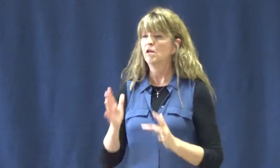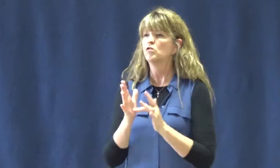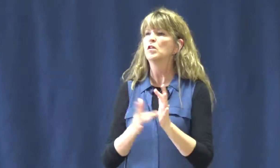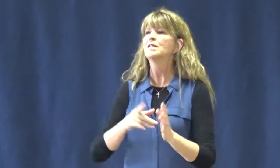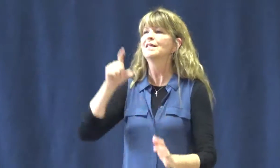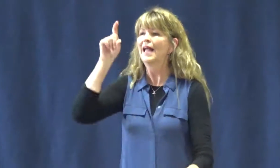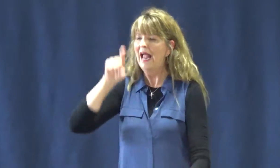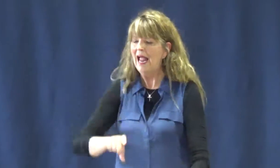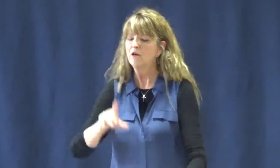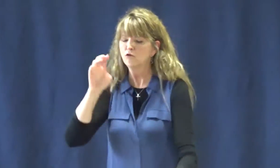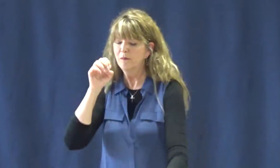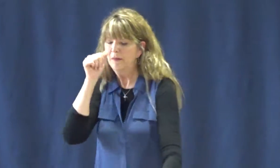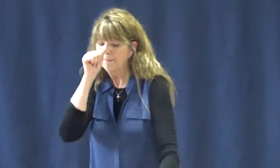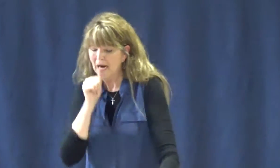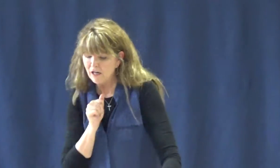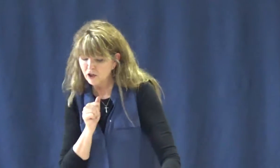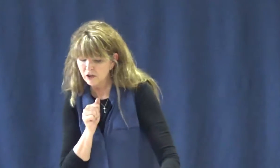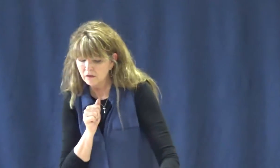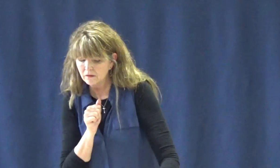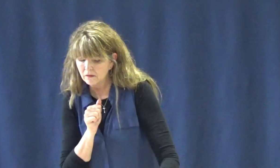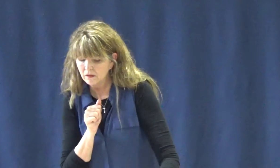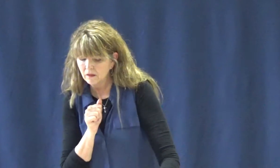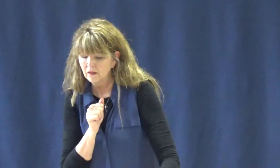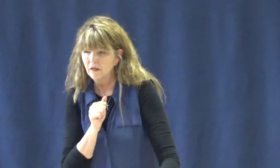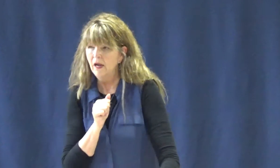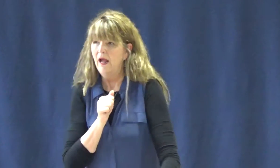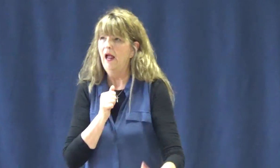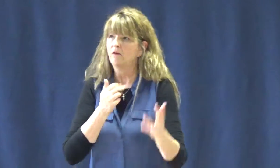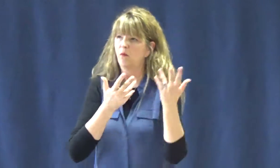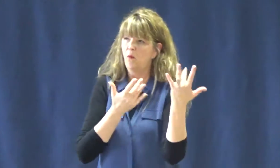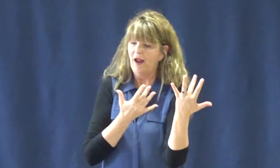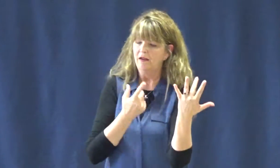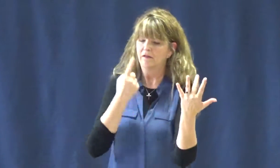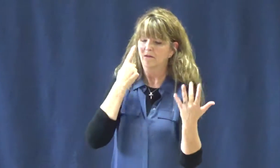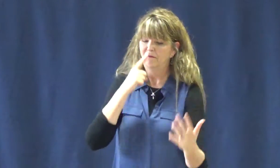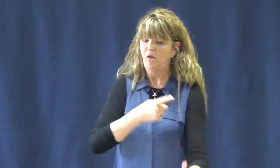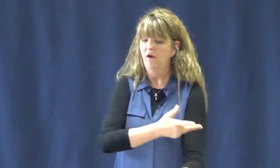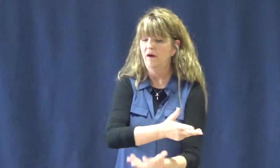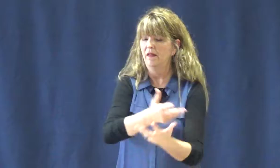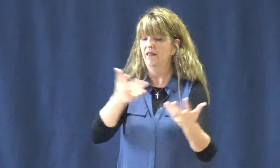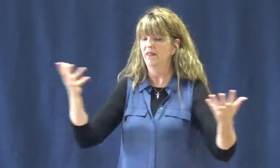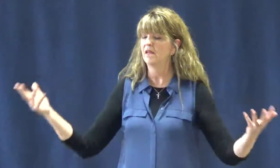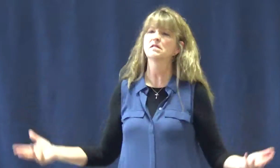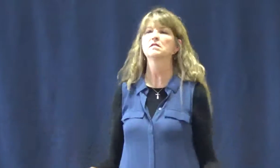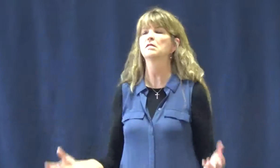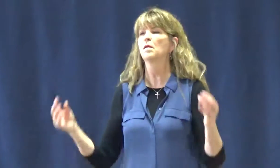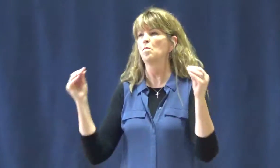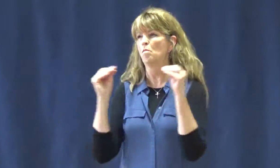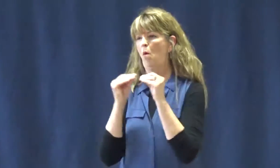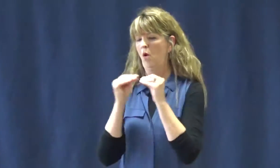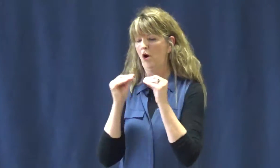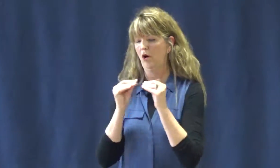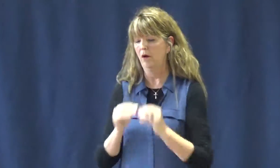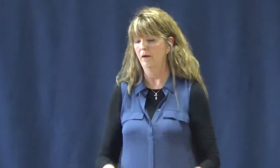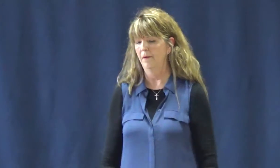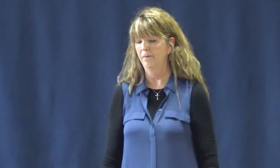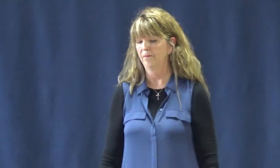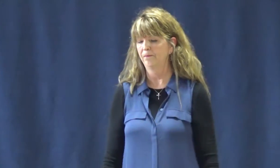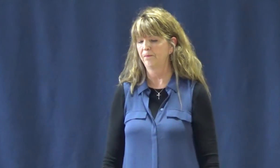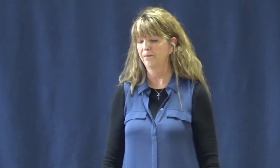and making a way for a plan of salvation, Jesus had to be patient and to